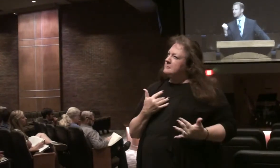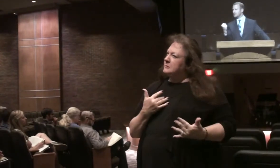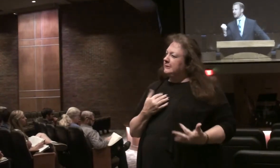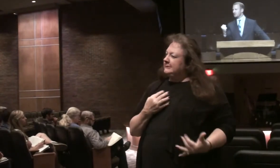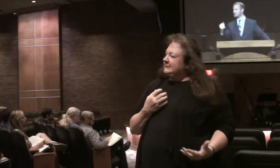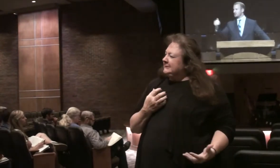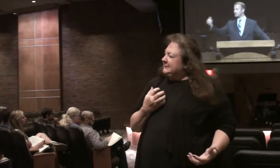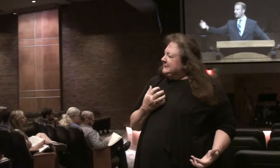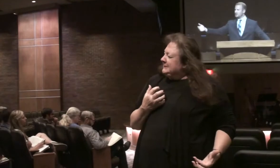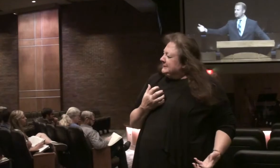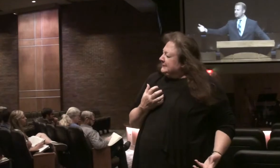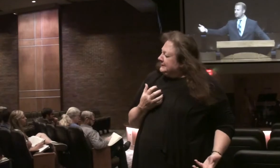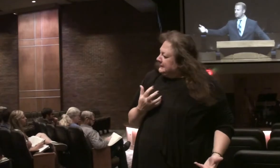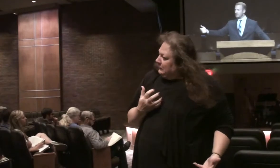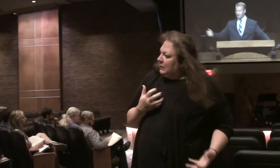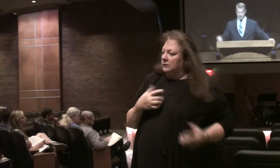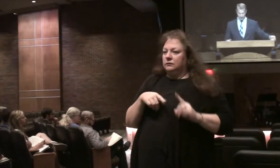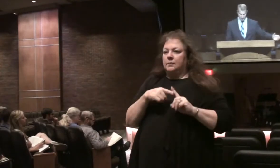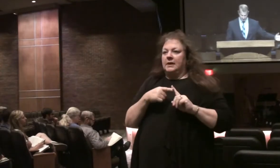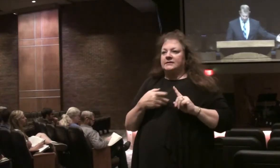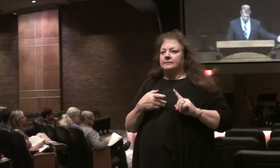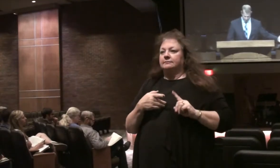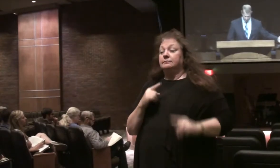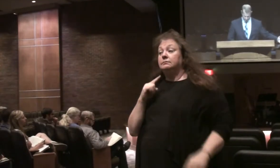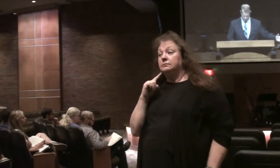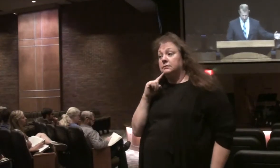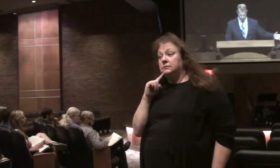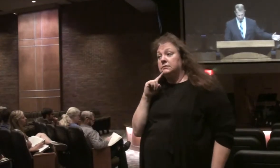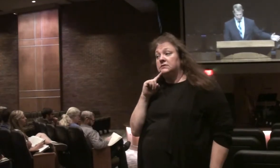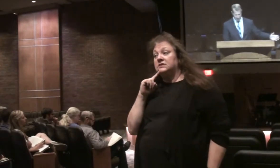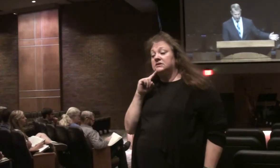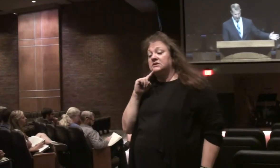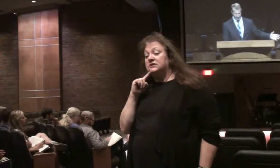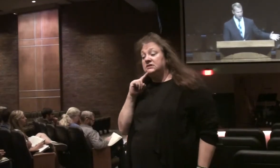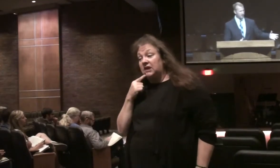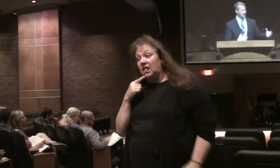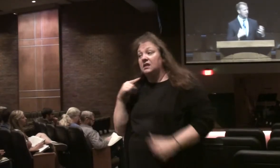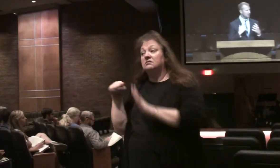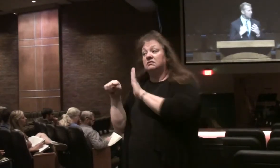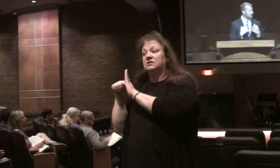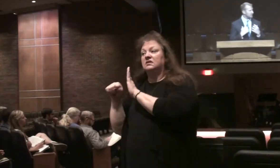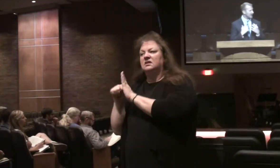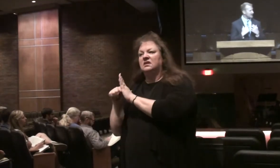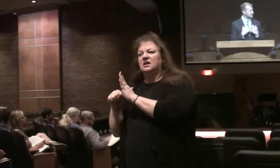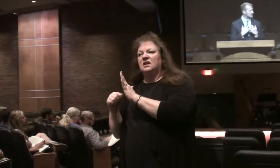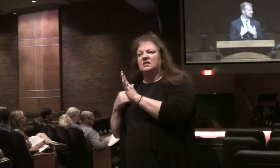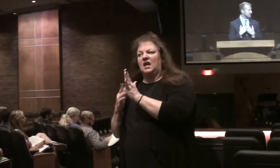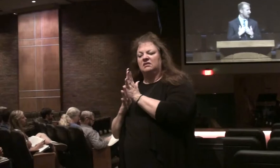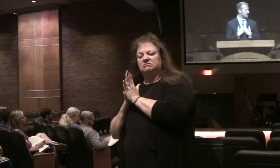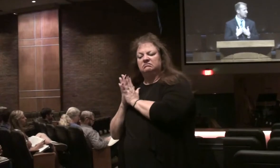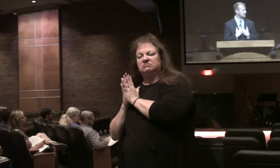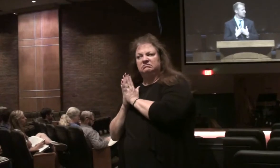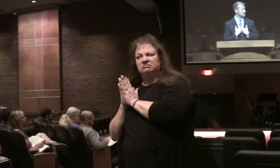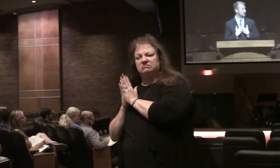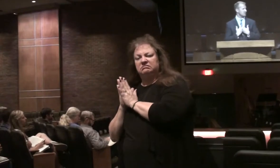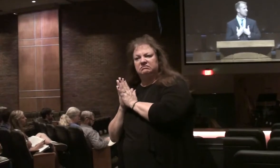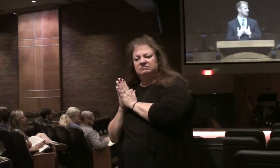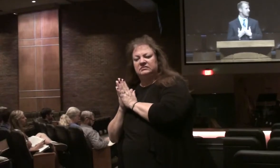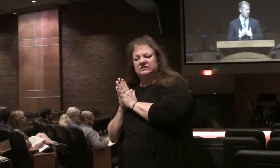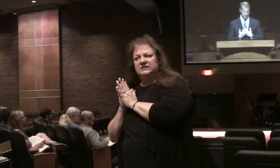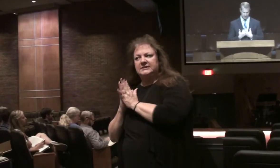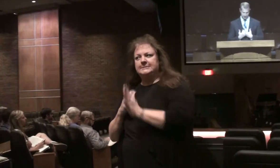boiling up desire for something positive. Jealousy can also be used in a negative way, that burning, passionate desire